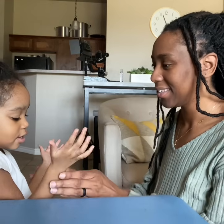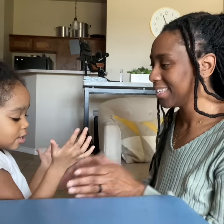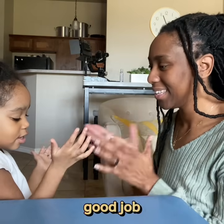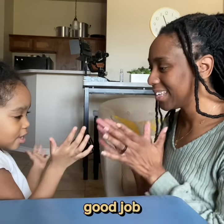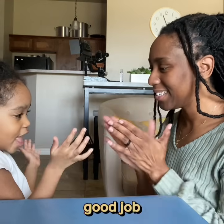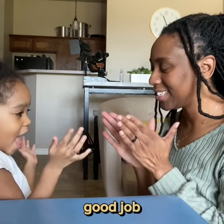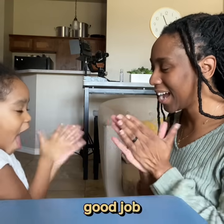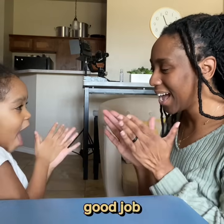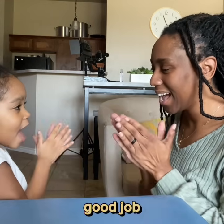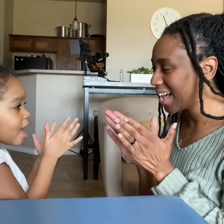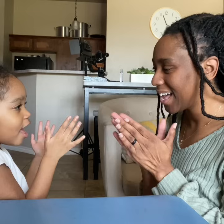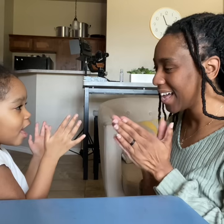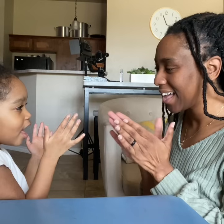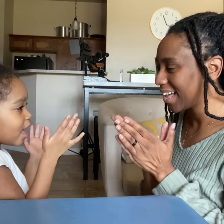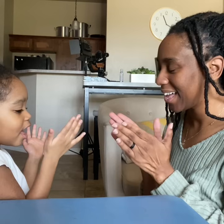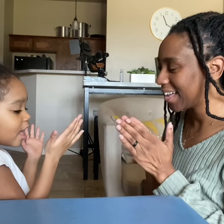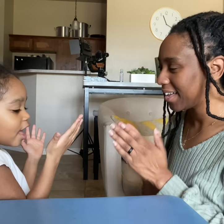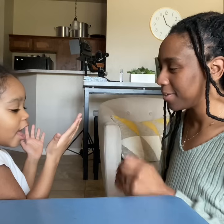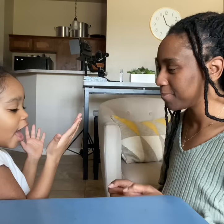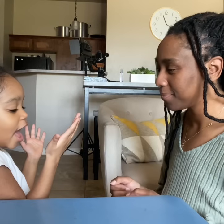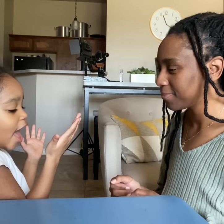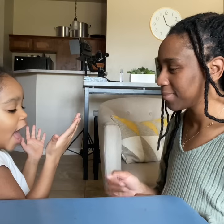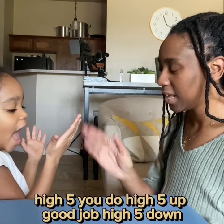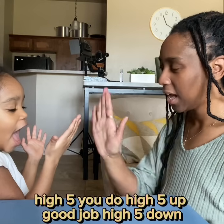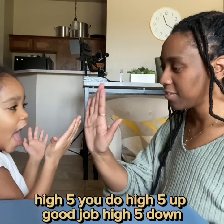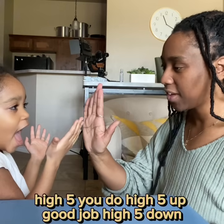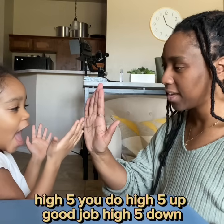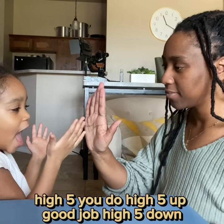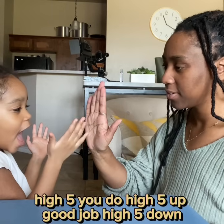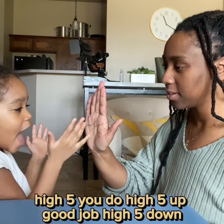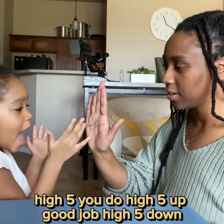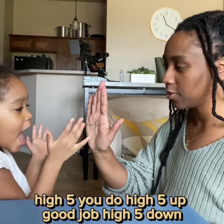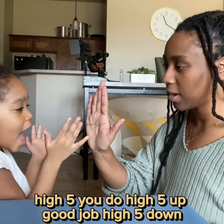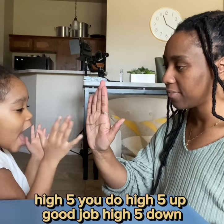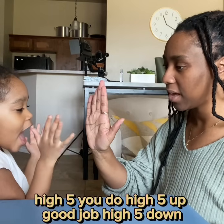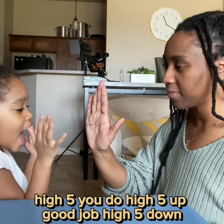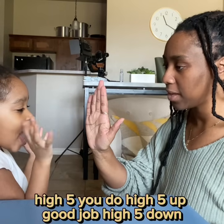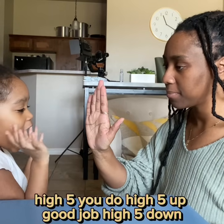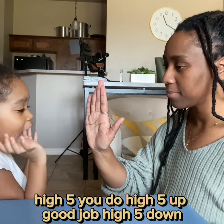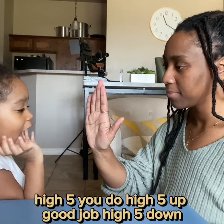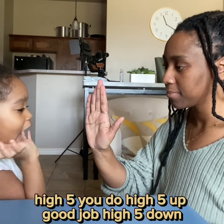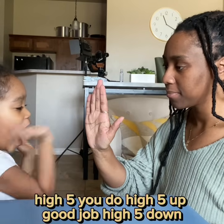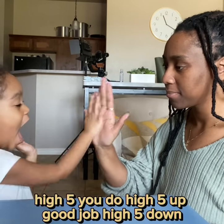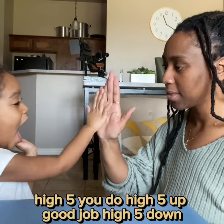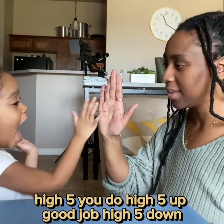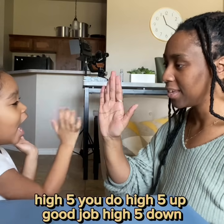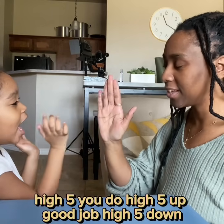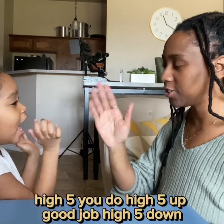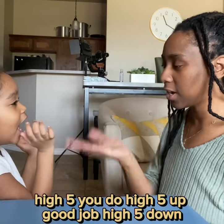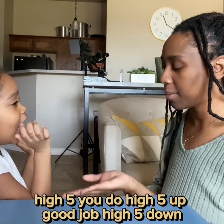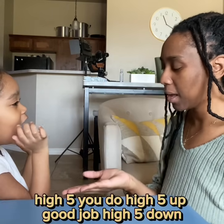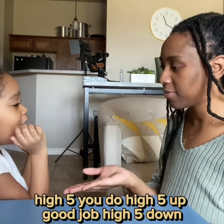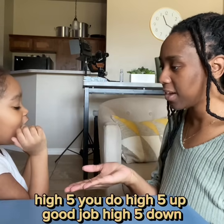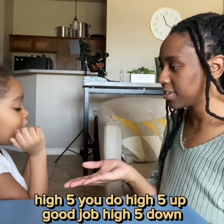Good job. High five. You can do high five up. Good job. High five down.